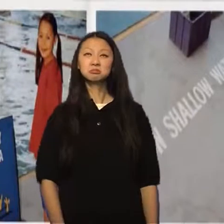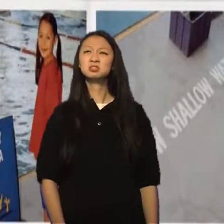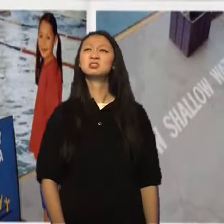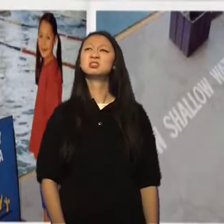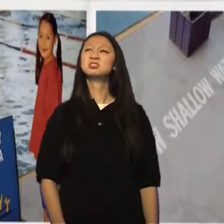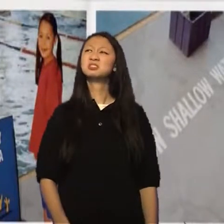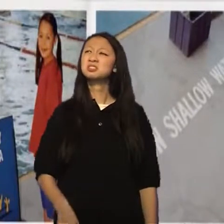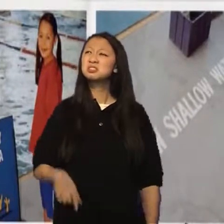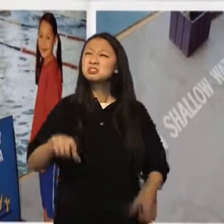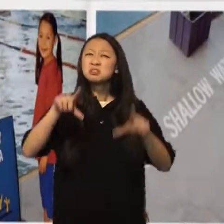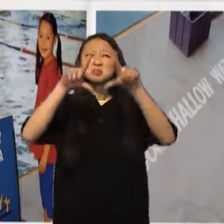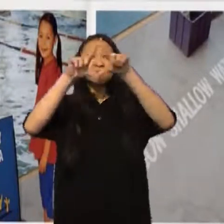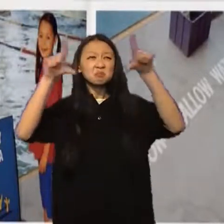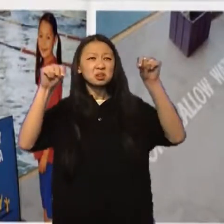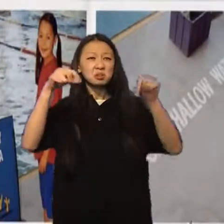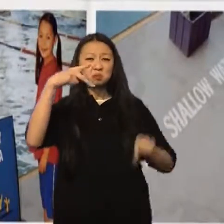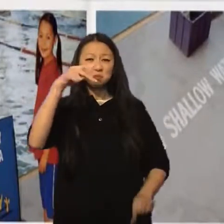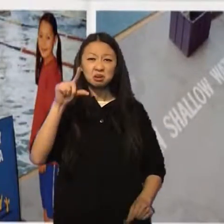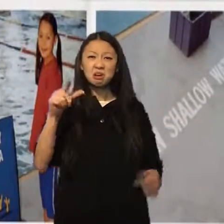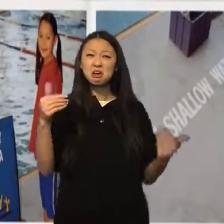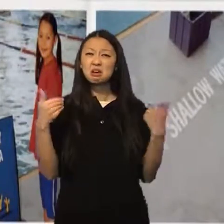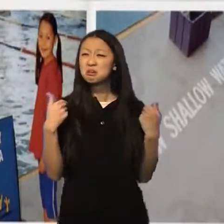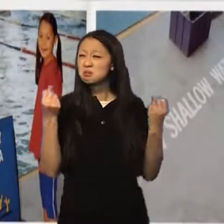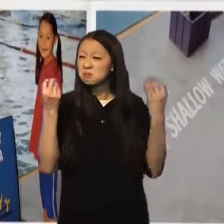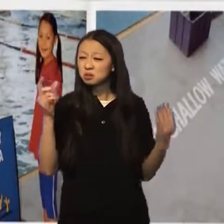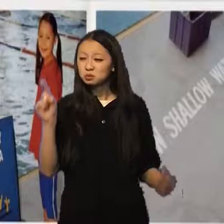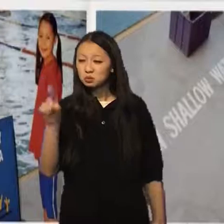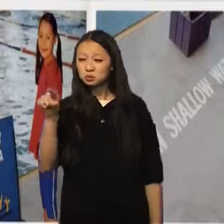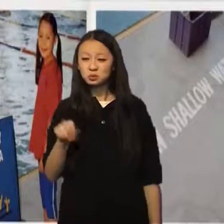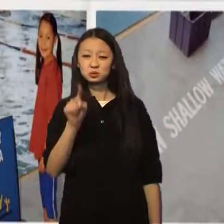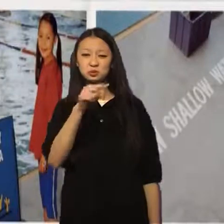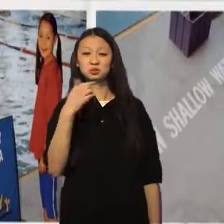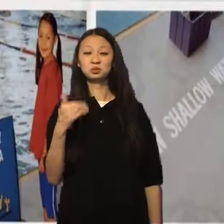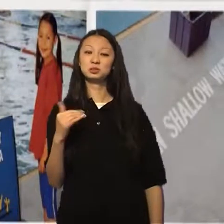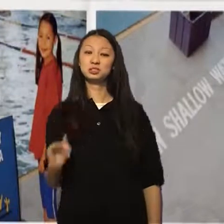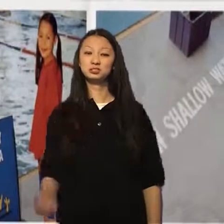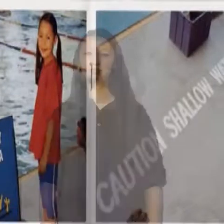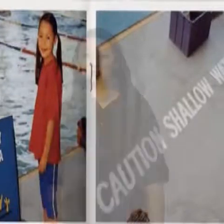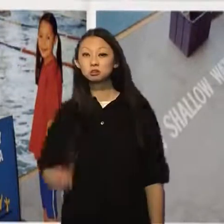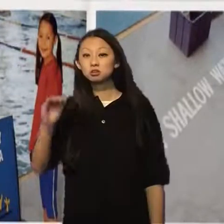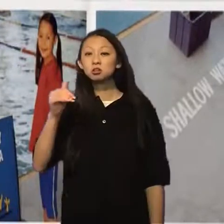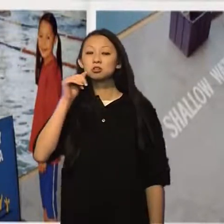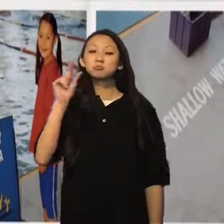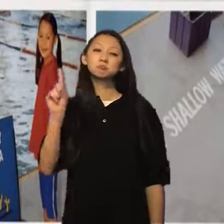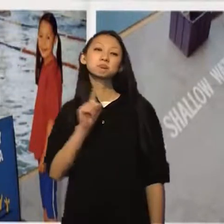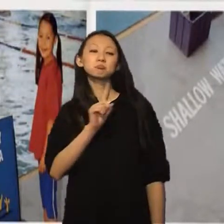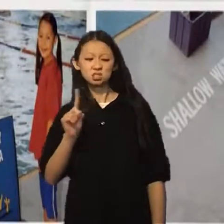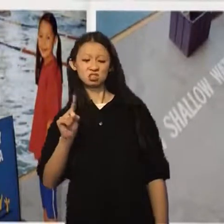She sees signs everywhere. There are lots of signs at the swimming pool.